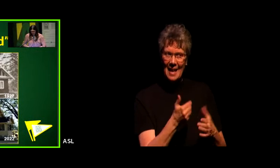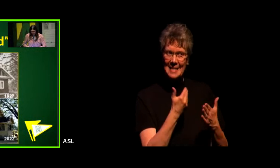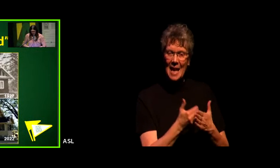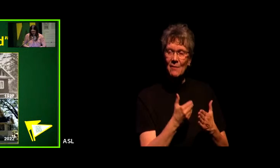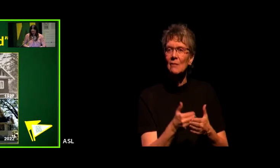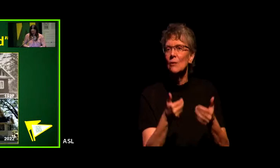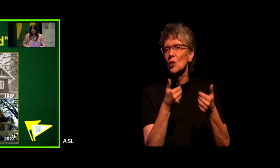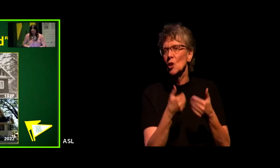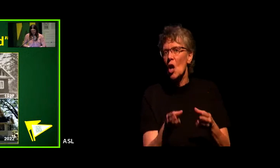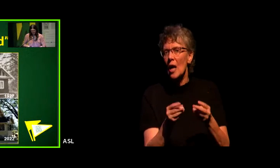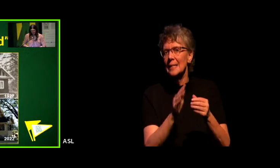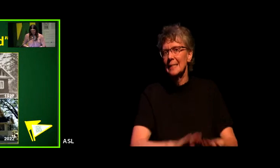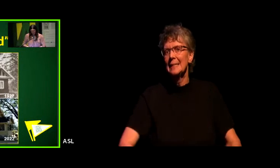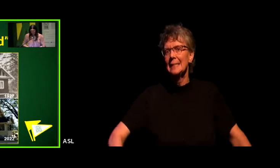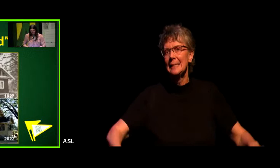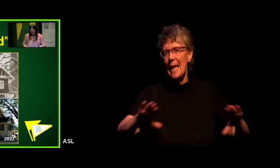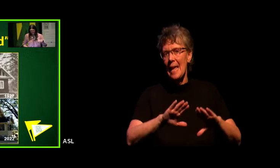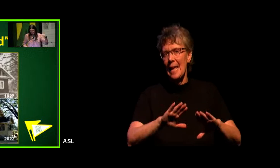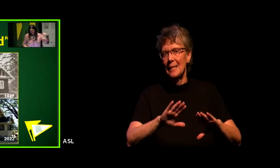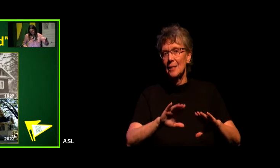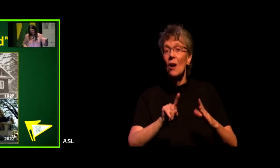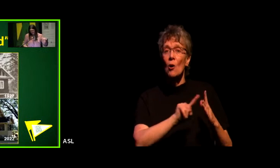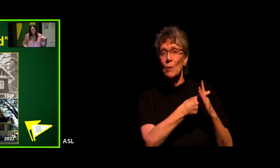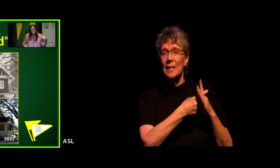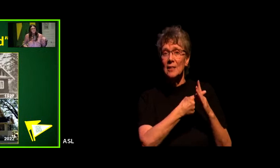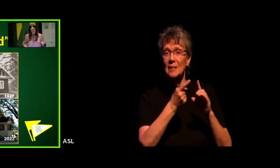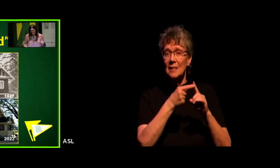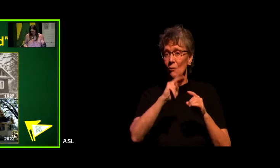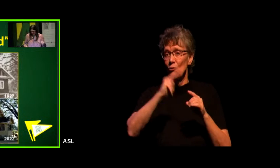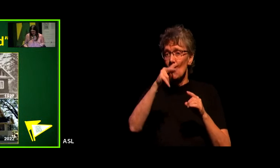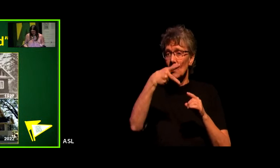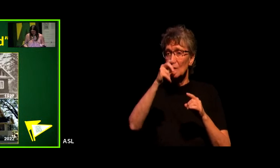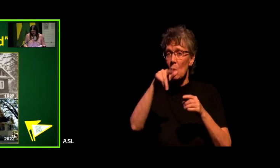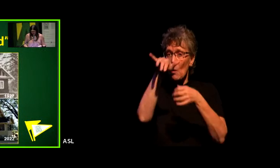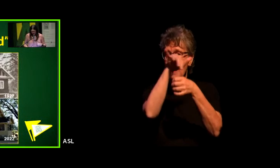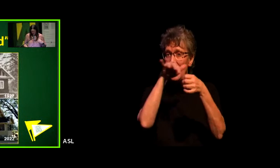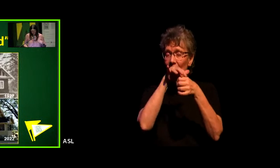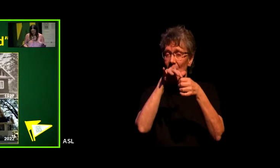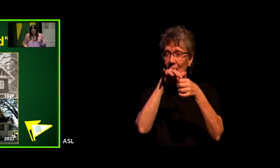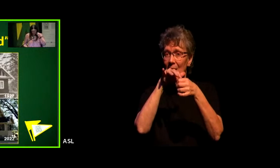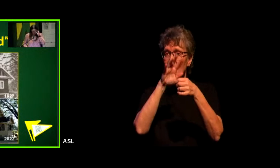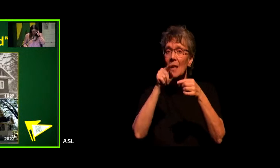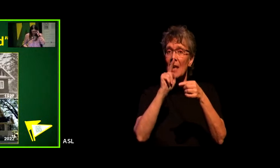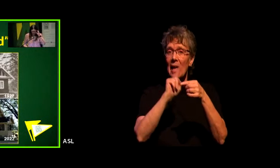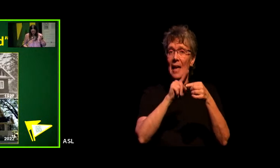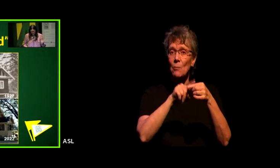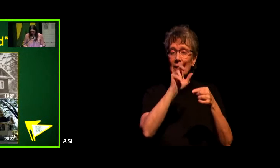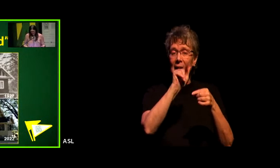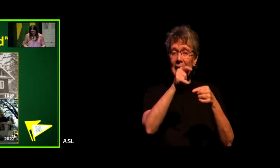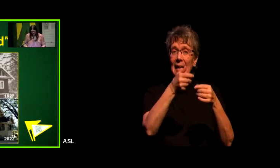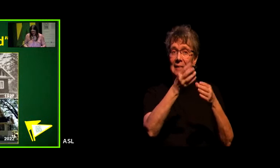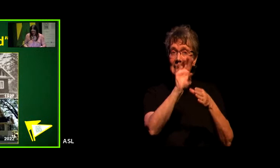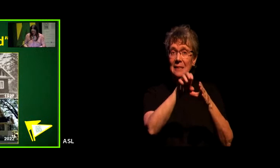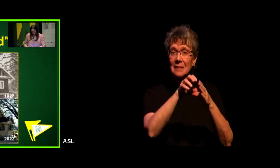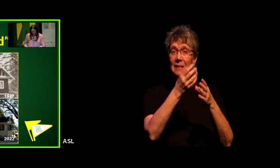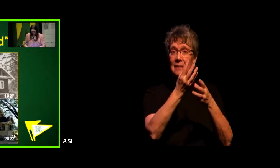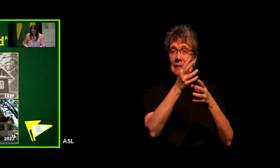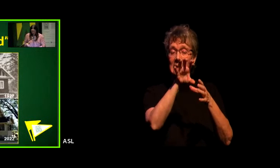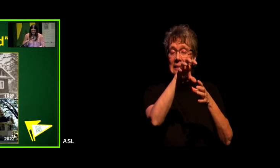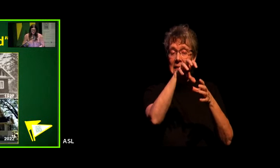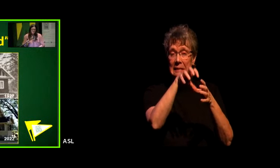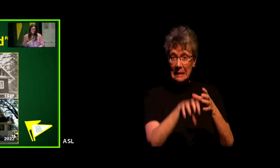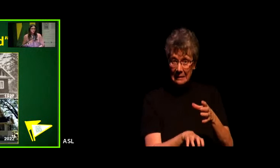was originally located around the North Pole and had been shifted south during the sinking of Atlantis. It was the place where the first two root races lived, and Brother